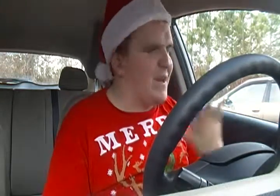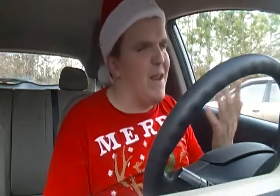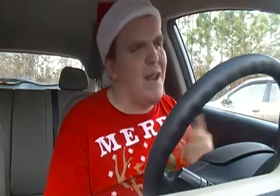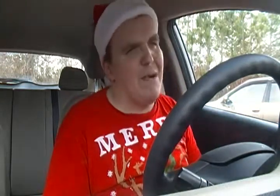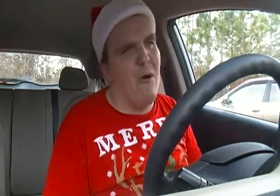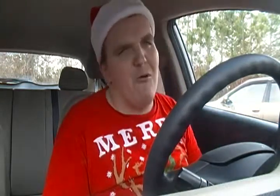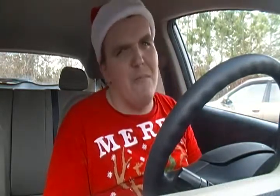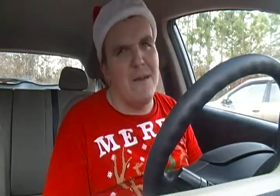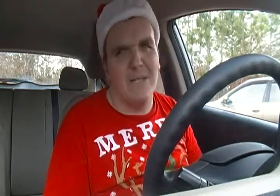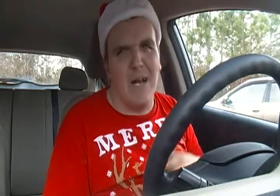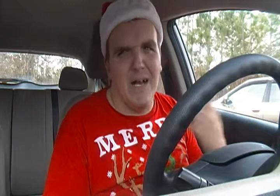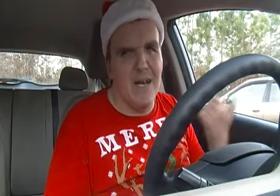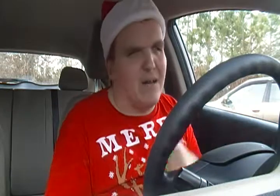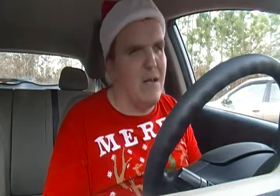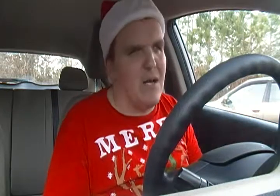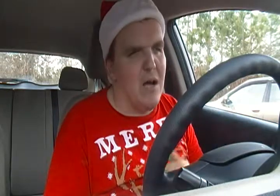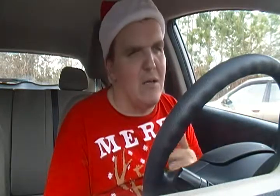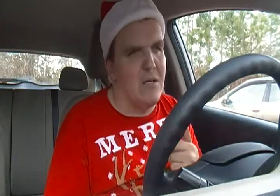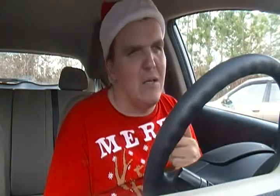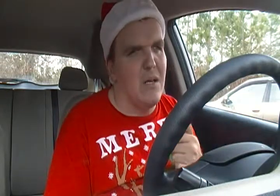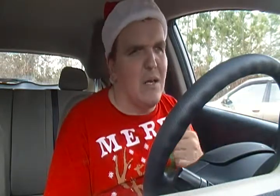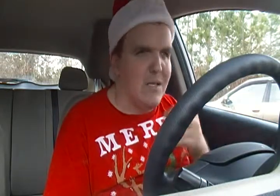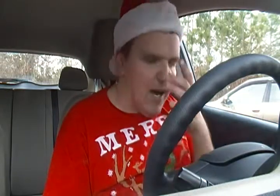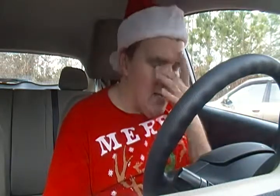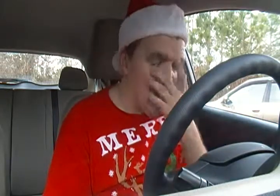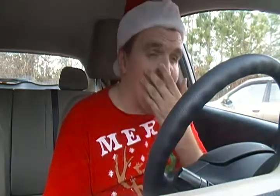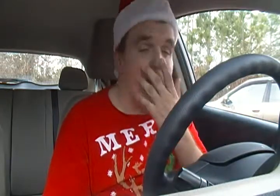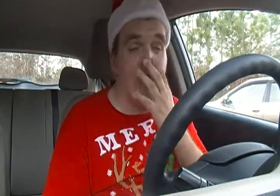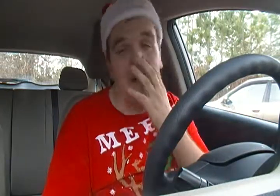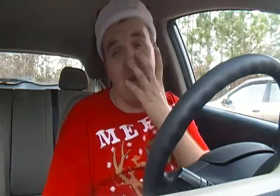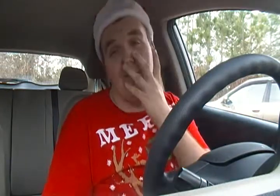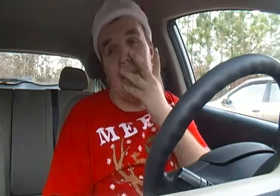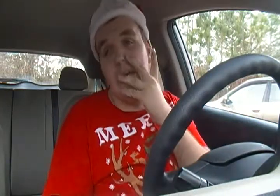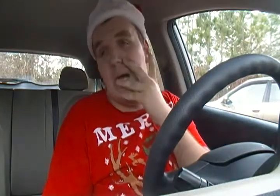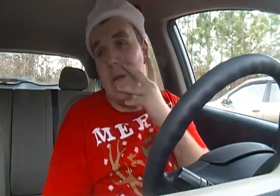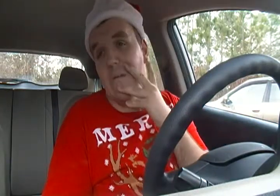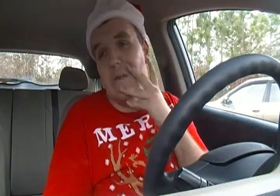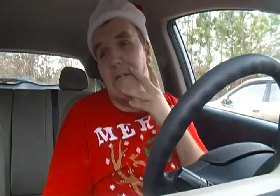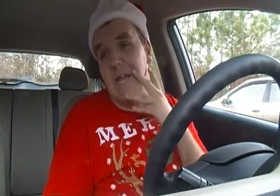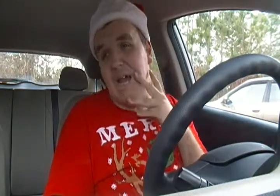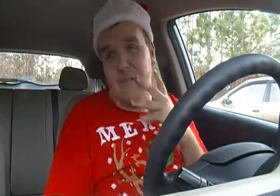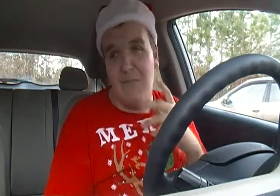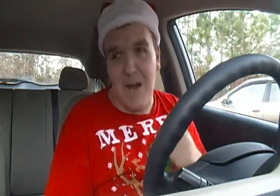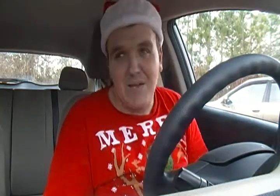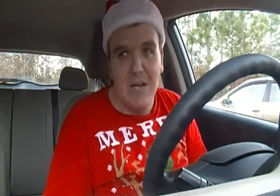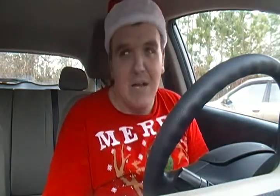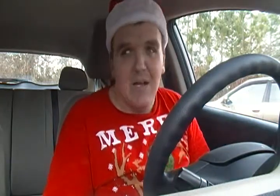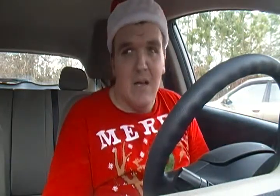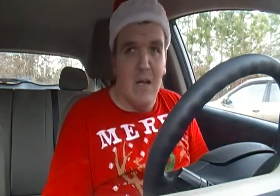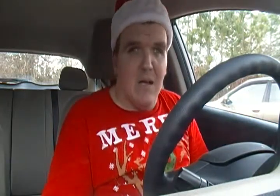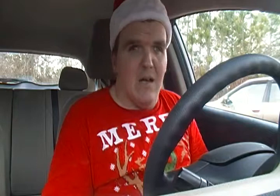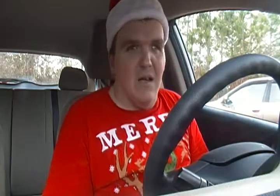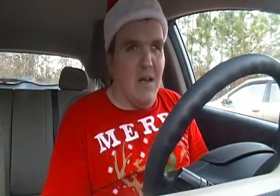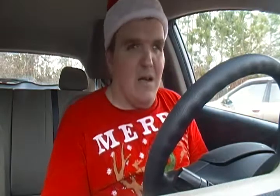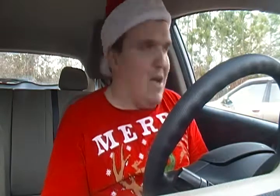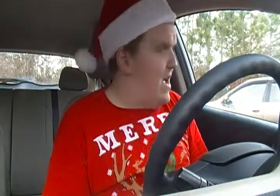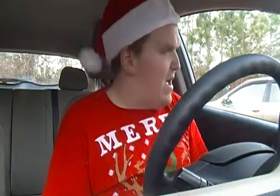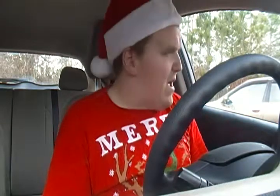take and they take him home and scott and uh scott like standing there with like blood all over on this side of his face and